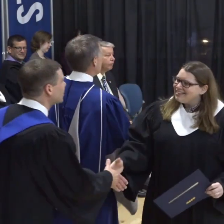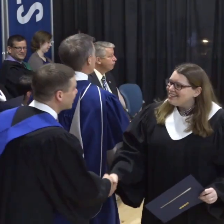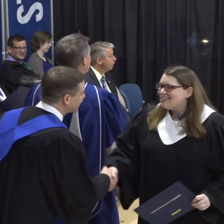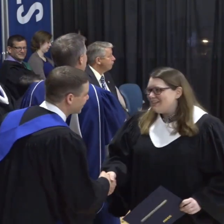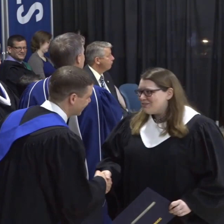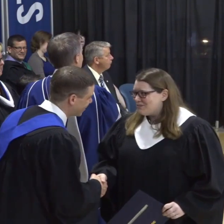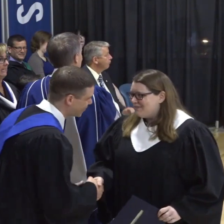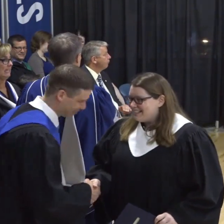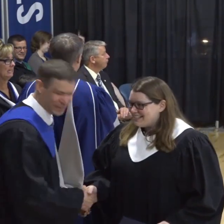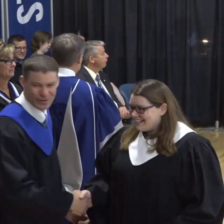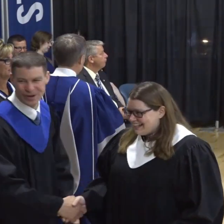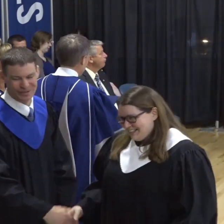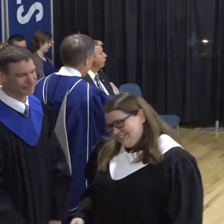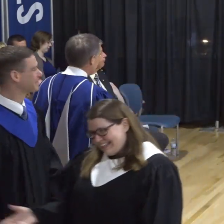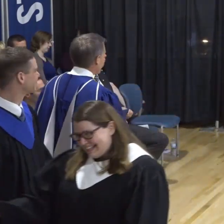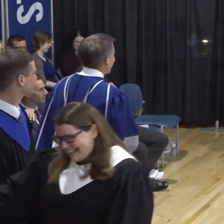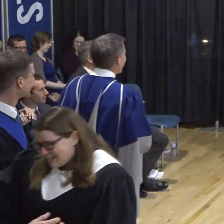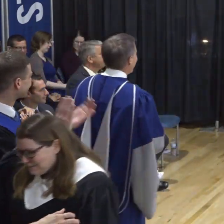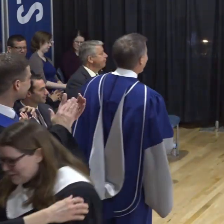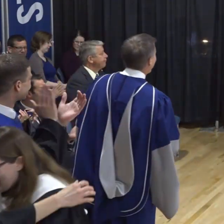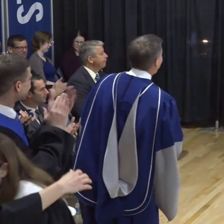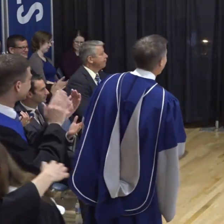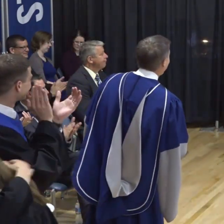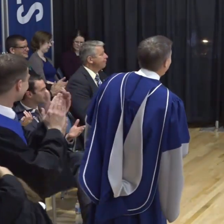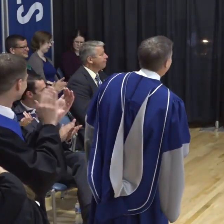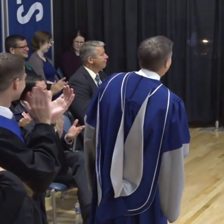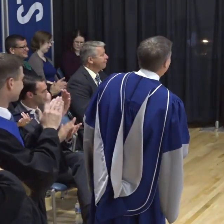Lydia Hathaway.